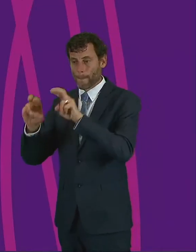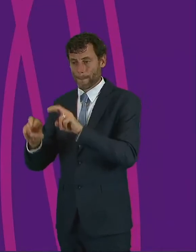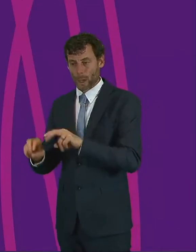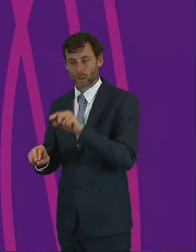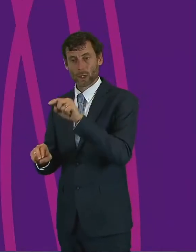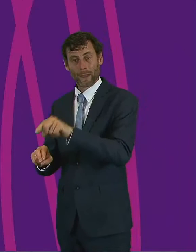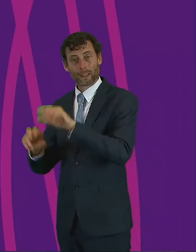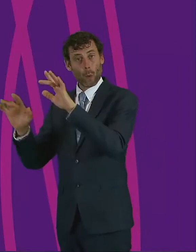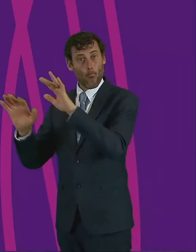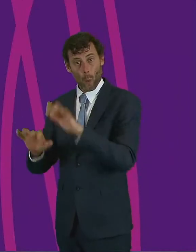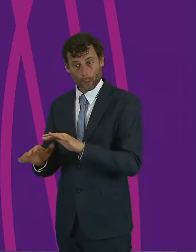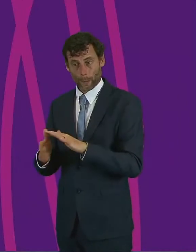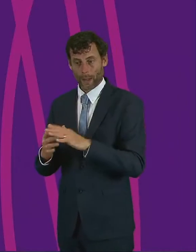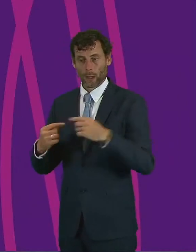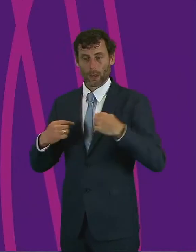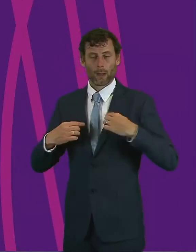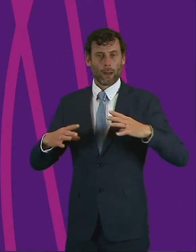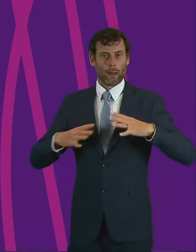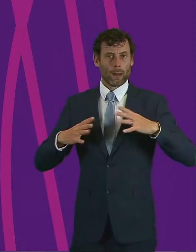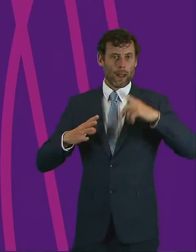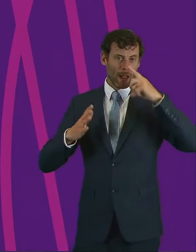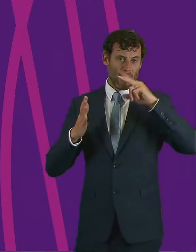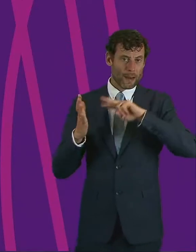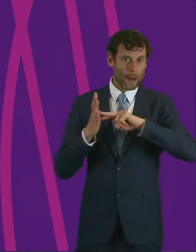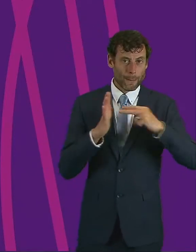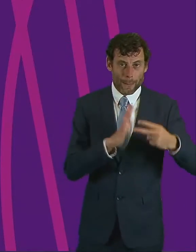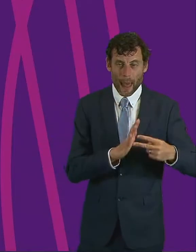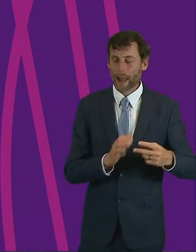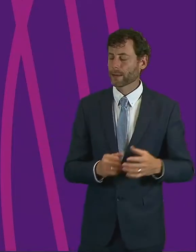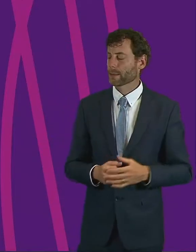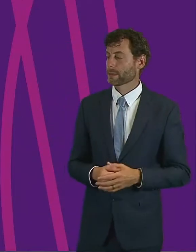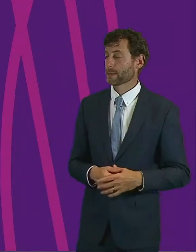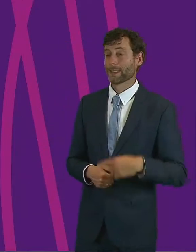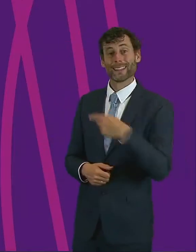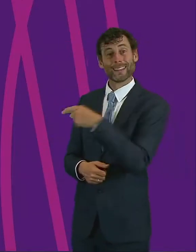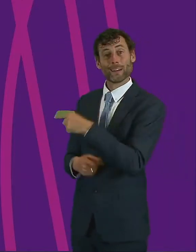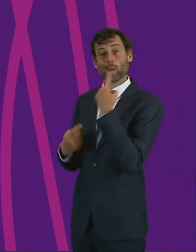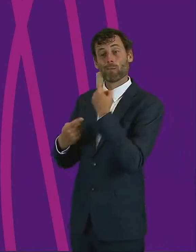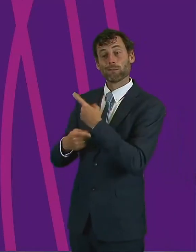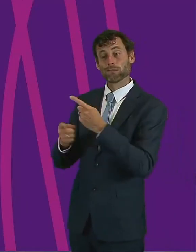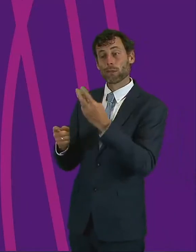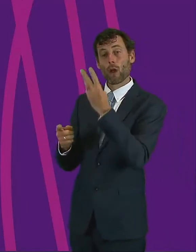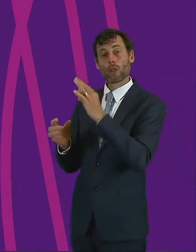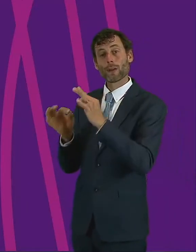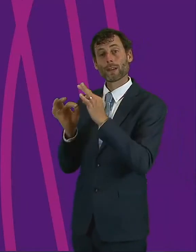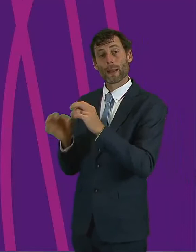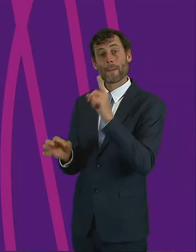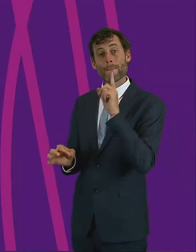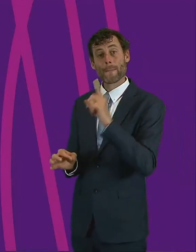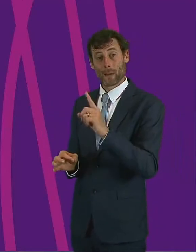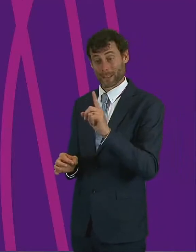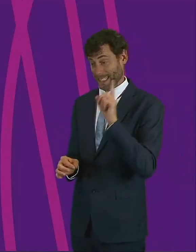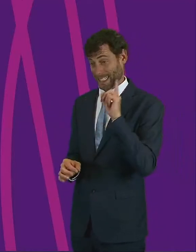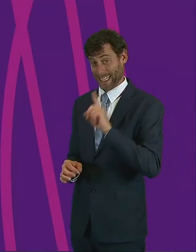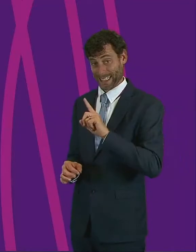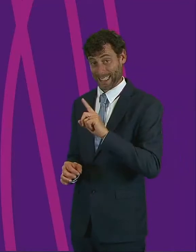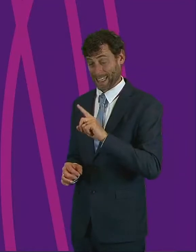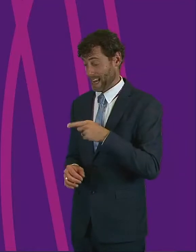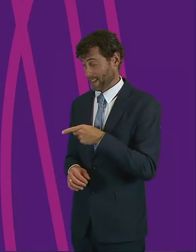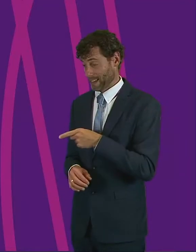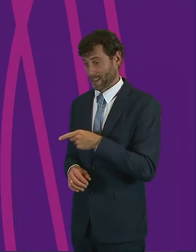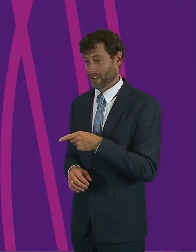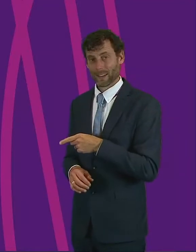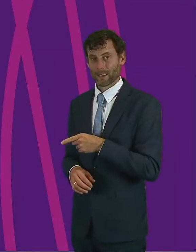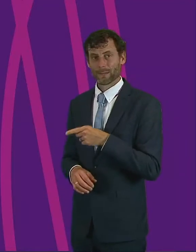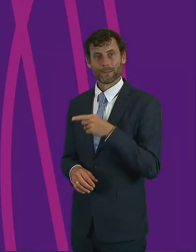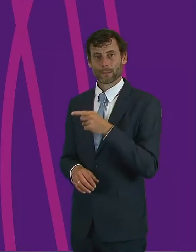plan and contribute. Despite the Chancellor outlining measures worth up to £30 billion yesterday, most of it bypasses devolution